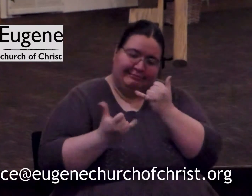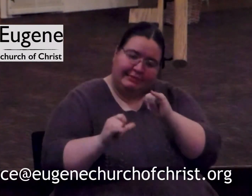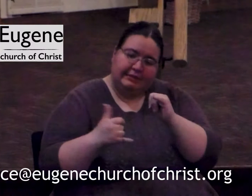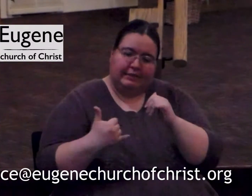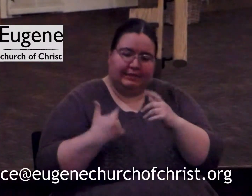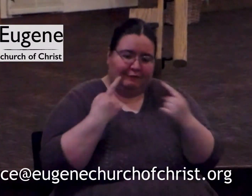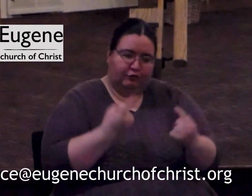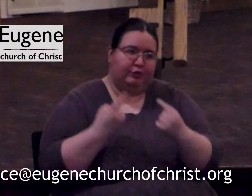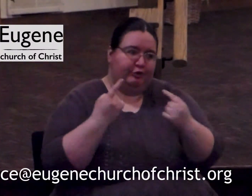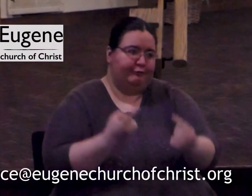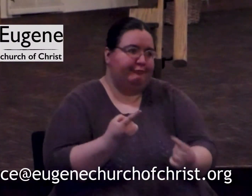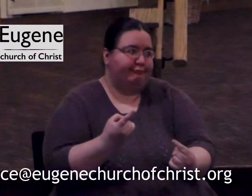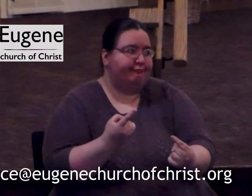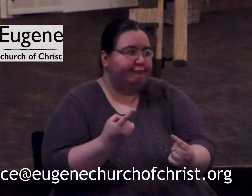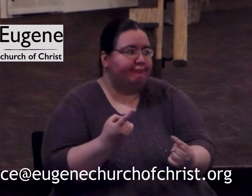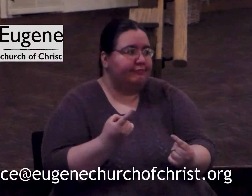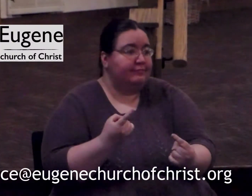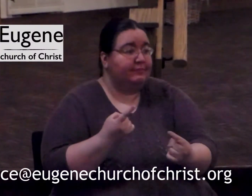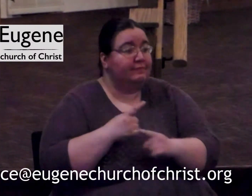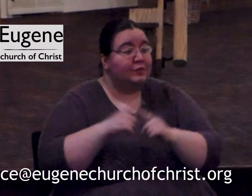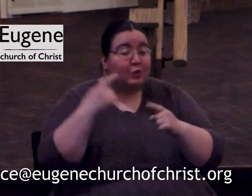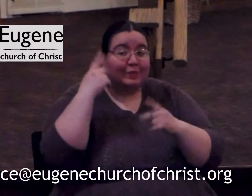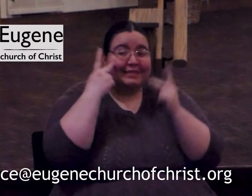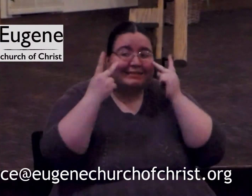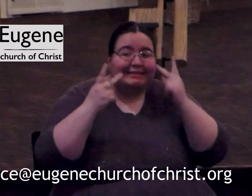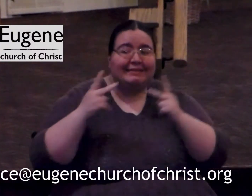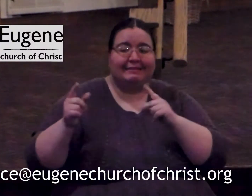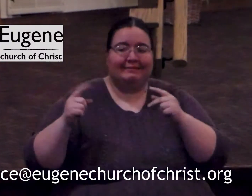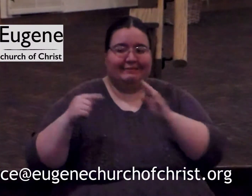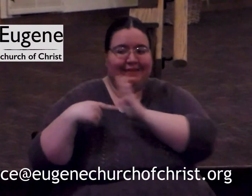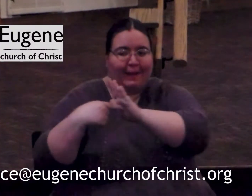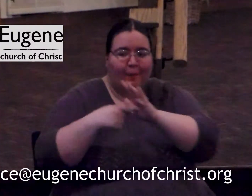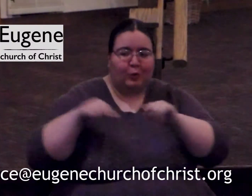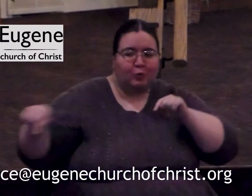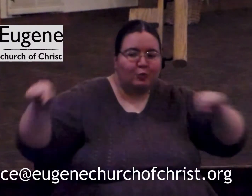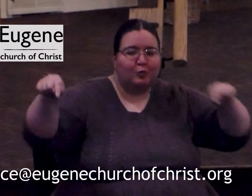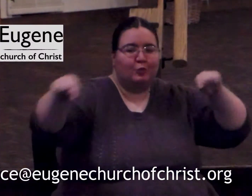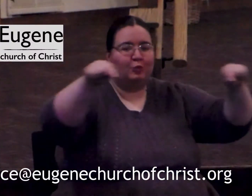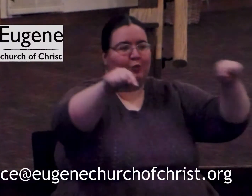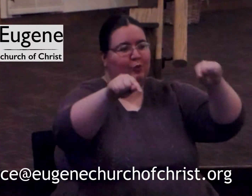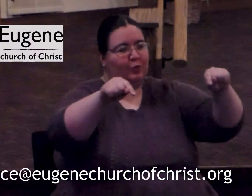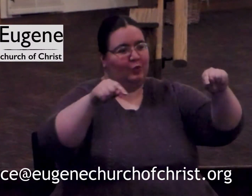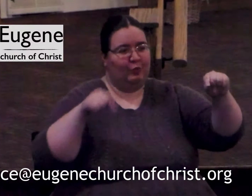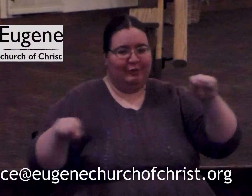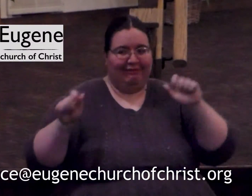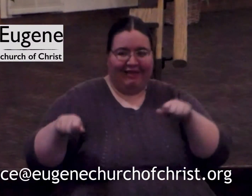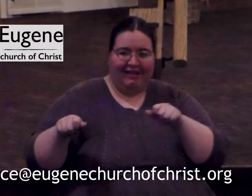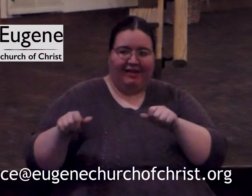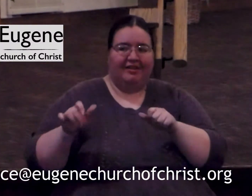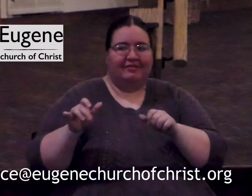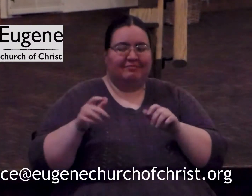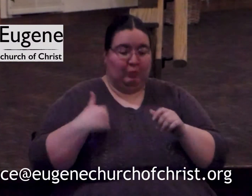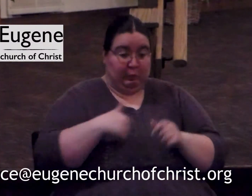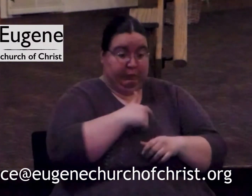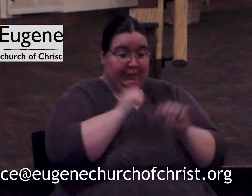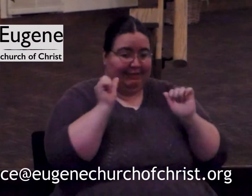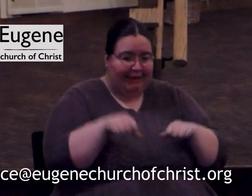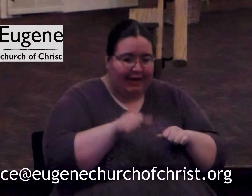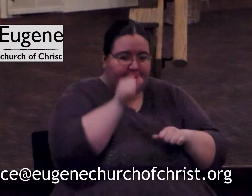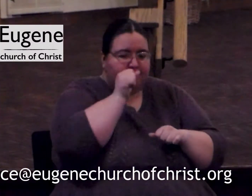But as we see these examples around us, we can persevere in patience and we can see his compassion and his mercy at work. And if we can